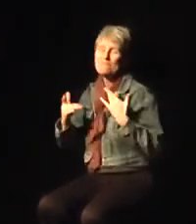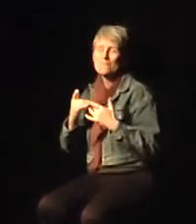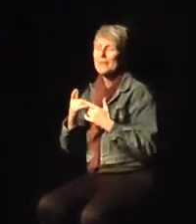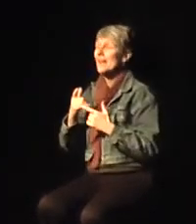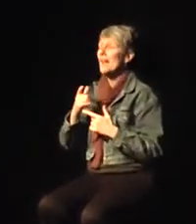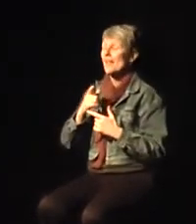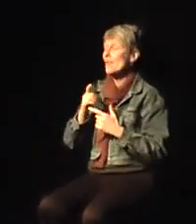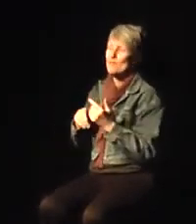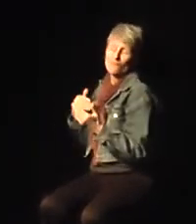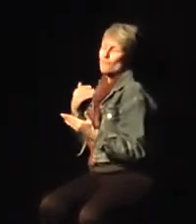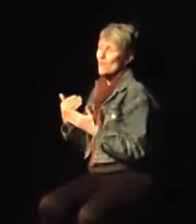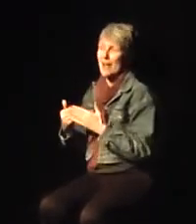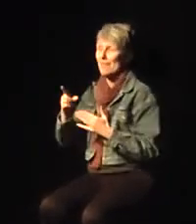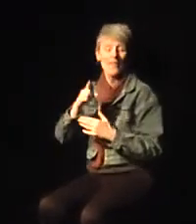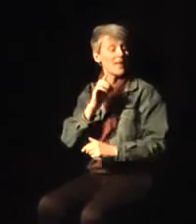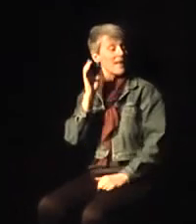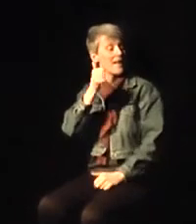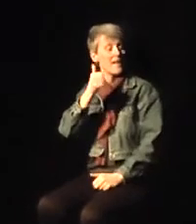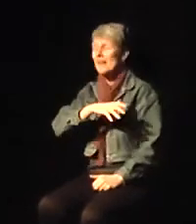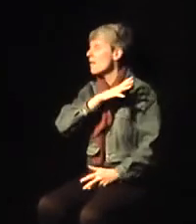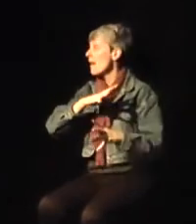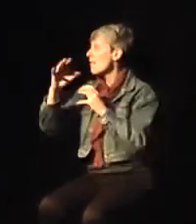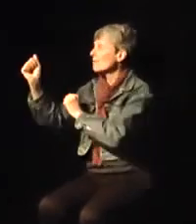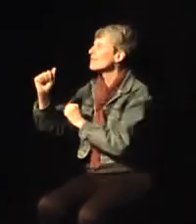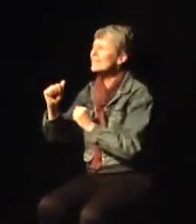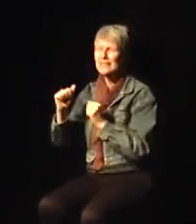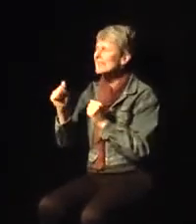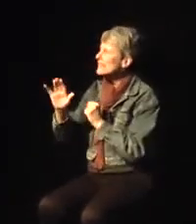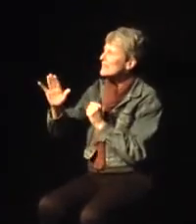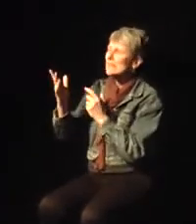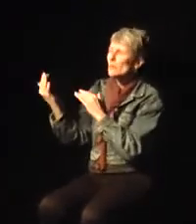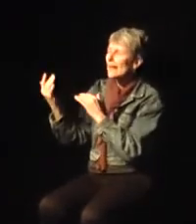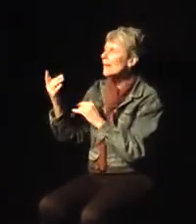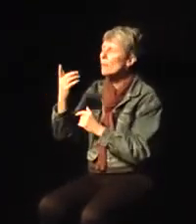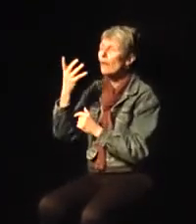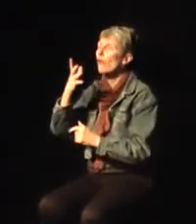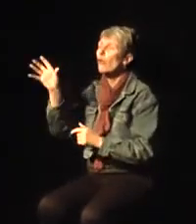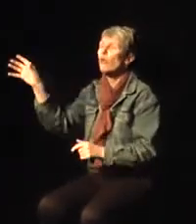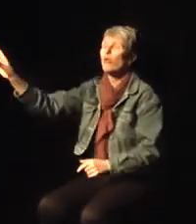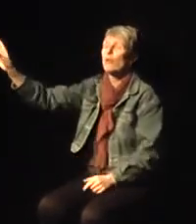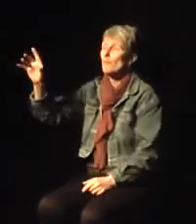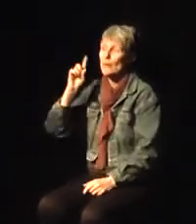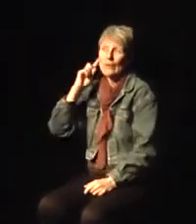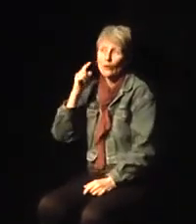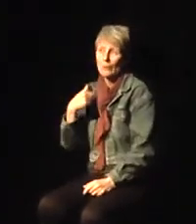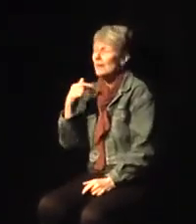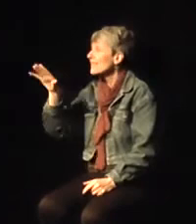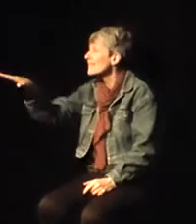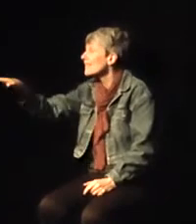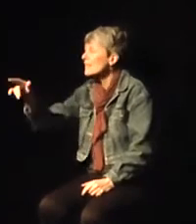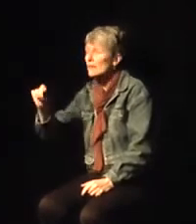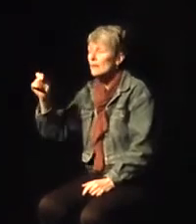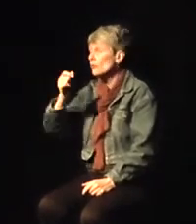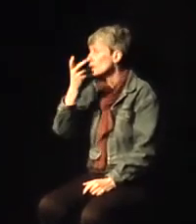house, they take off as always. And I want them to wait for me, but with their chatter and shouts, they don't hear me.